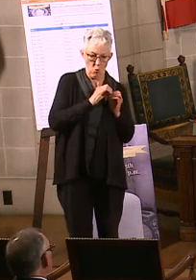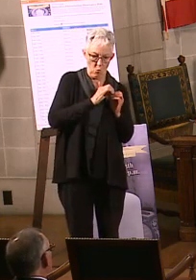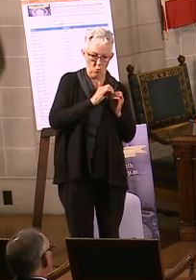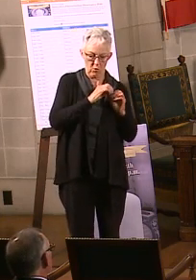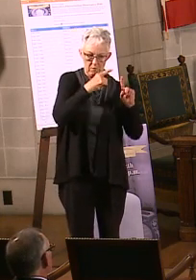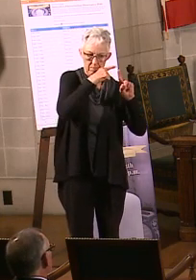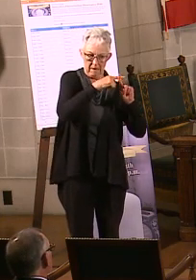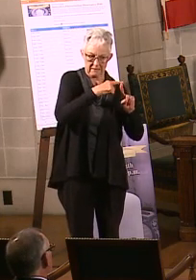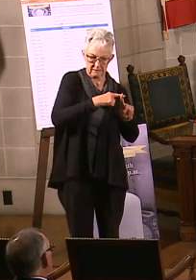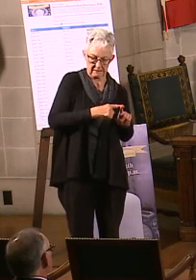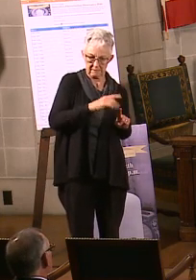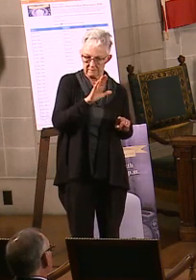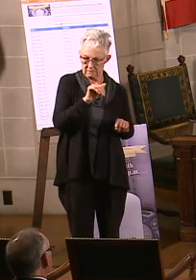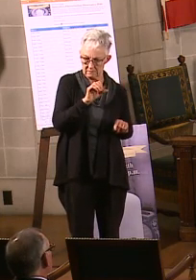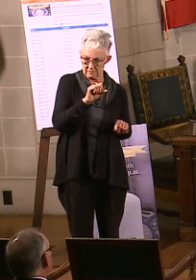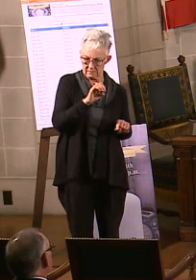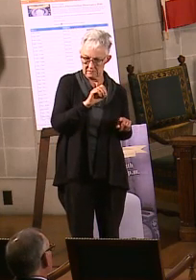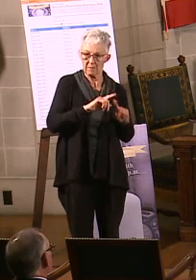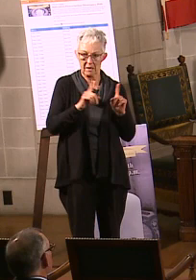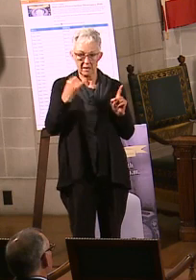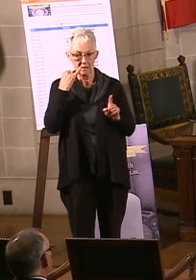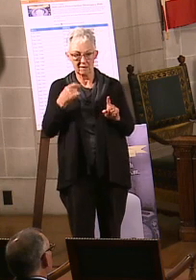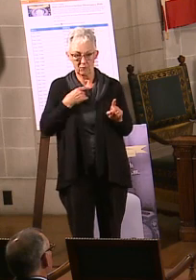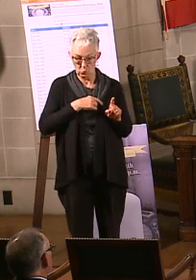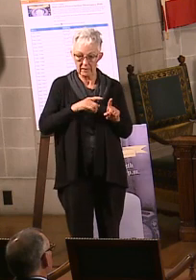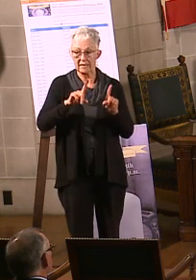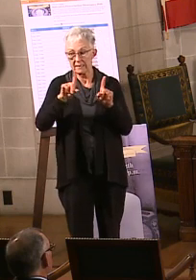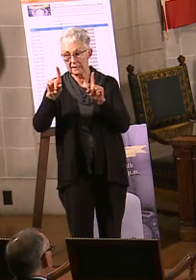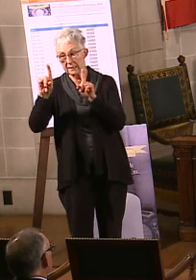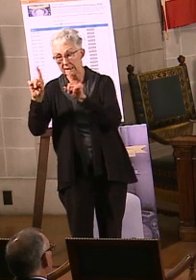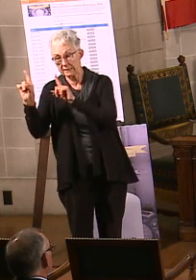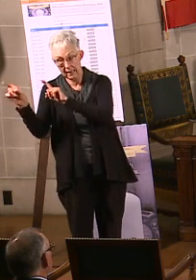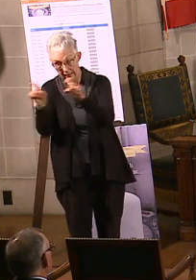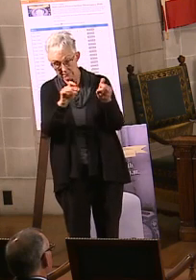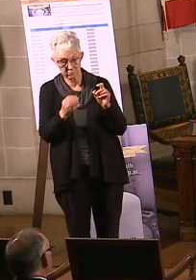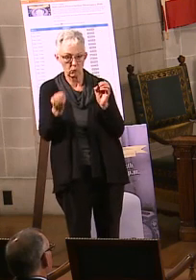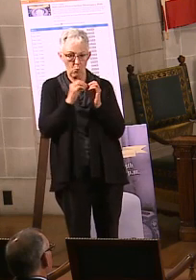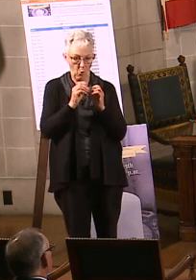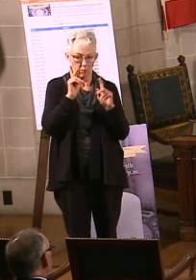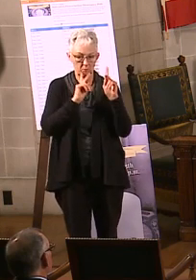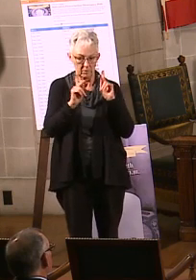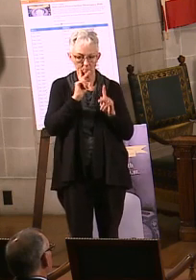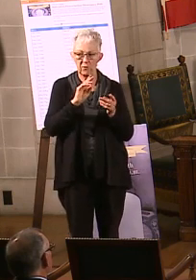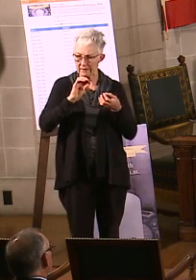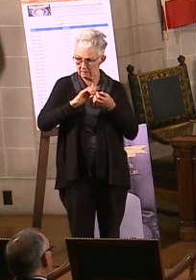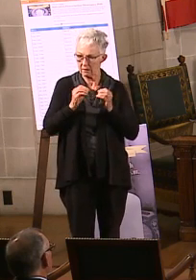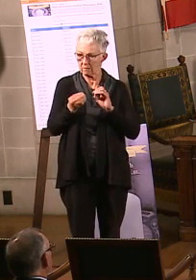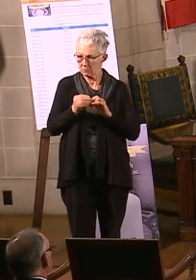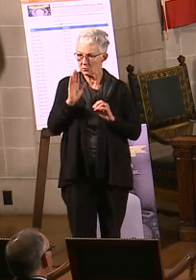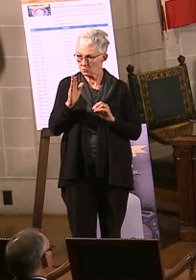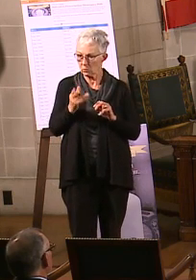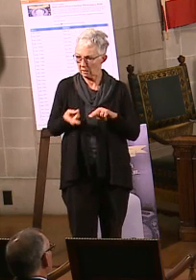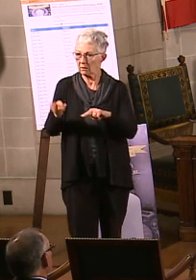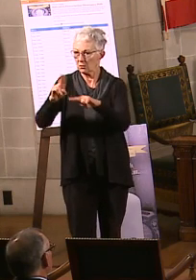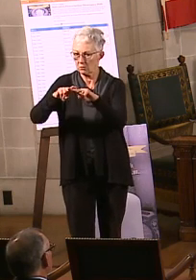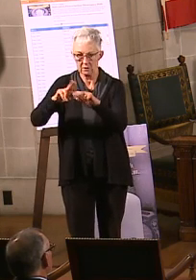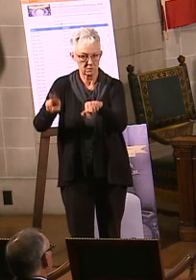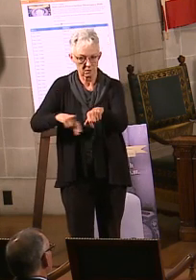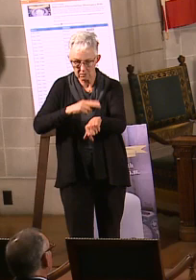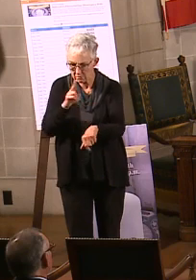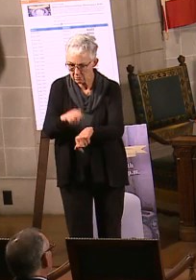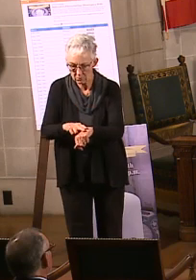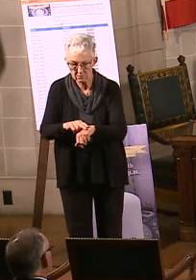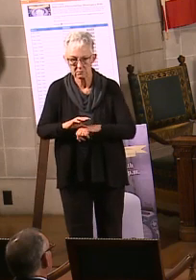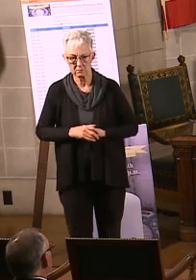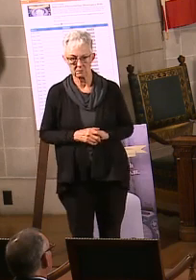the reasons why when we test more, we're going to get more people who test positive, so we're going to see our cases go up. If you think about the opposite, we